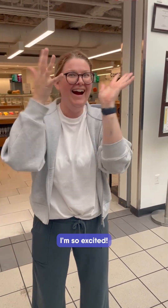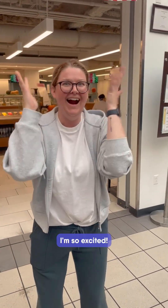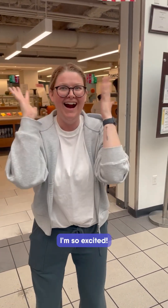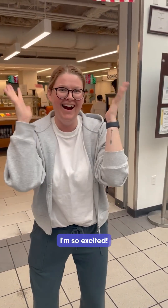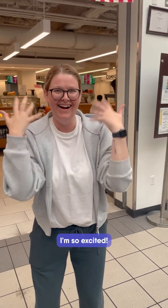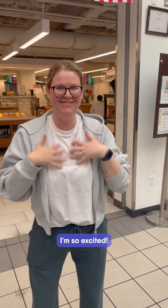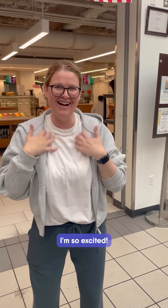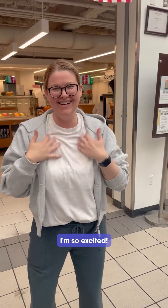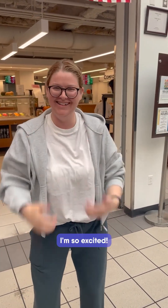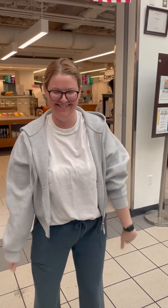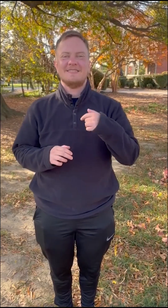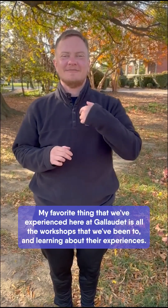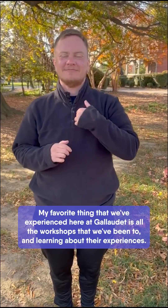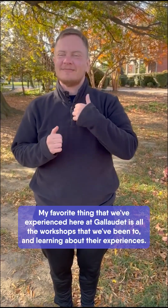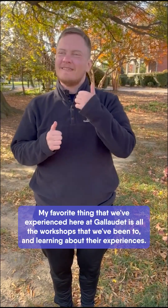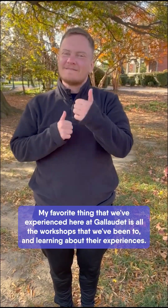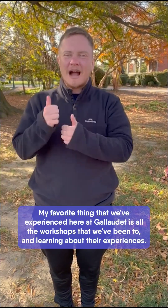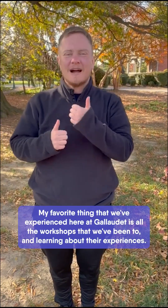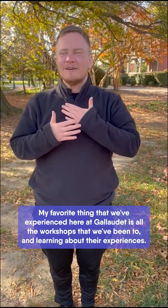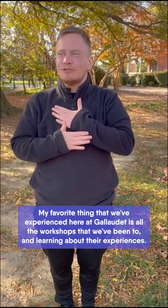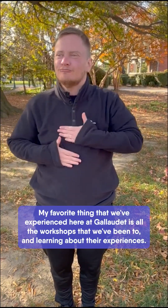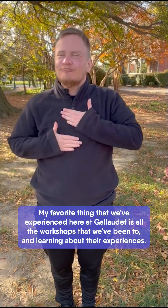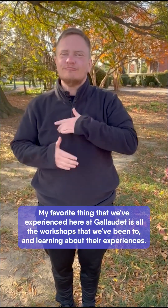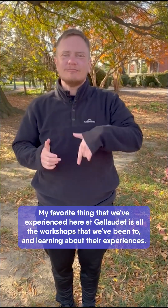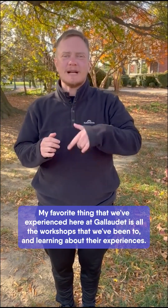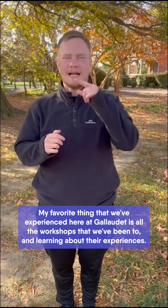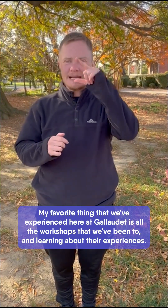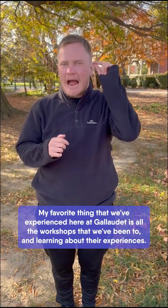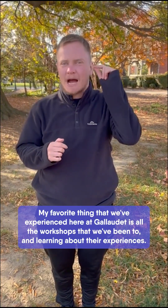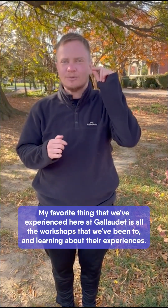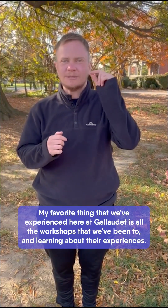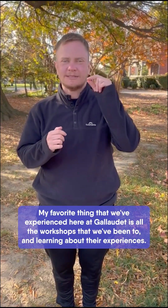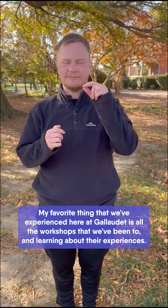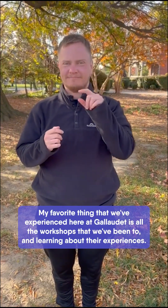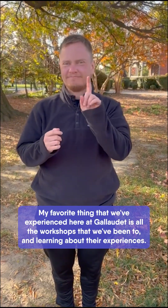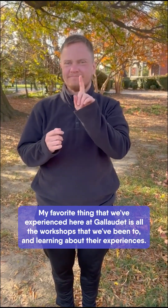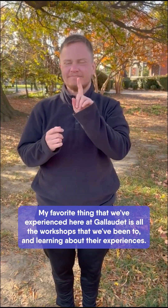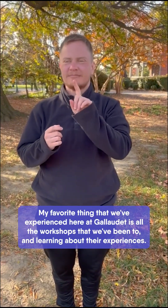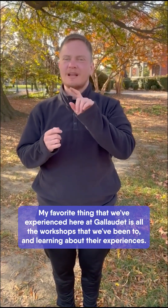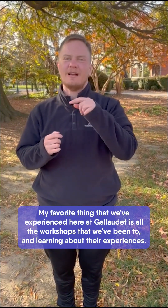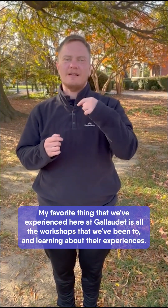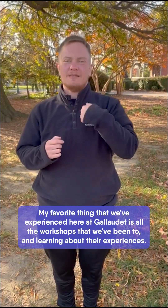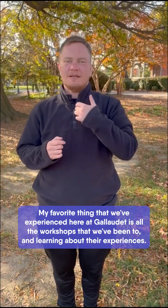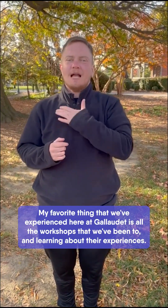I'm so excited. My favourite thing that we've experienced here at Gallaudet is all of the workshops that